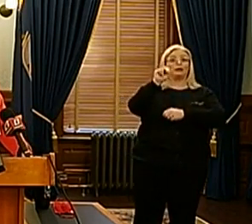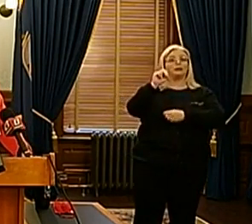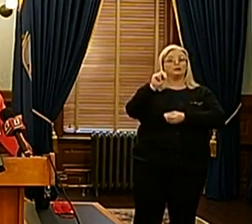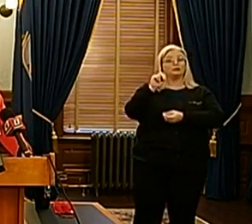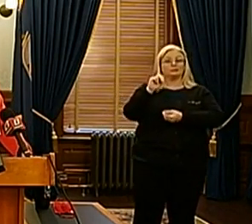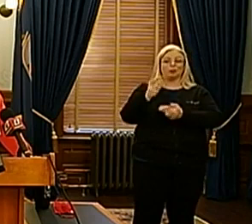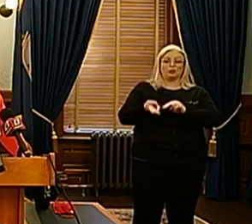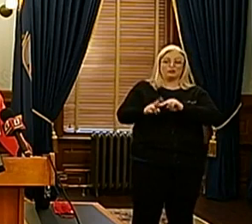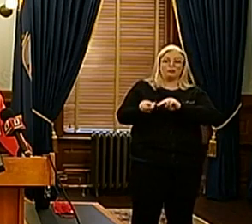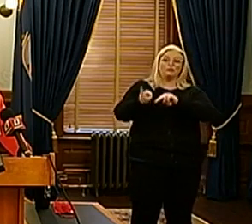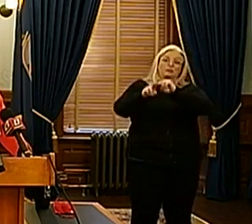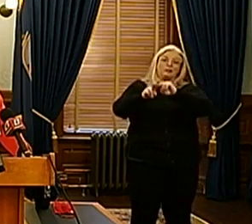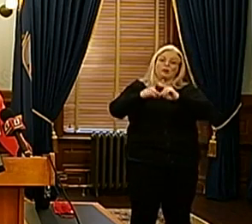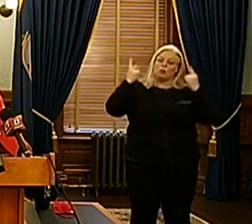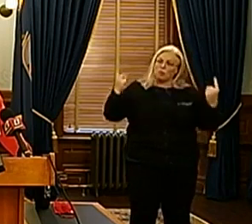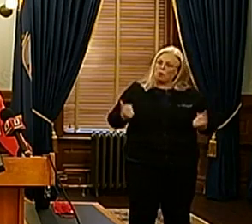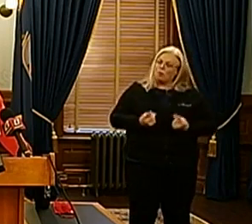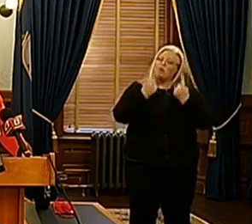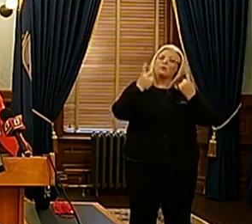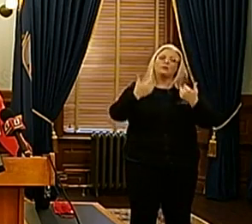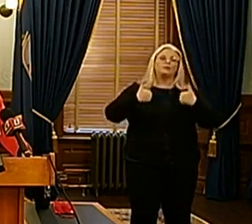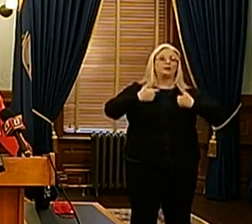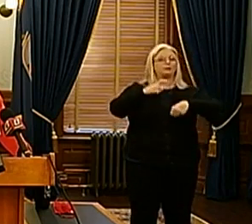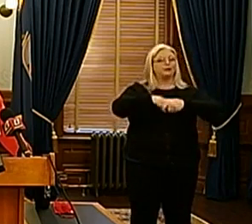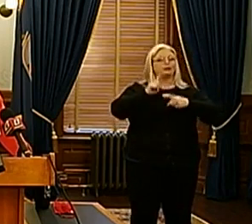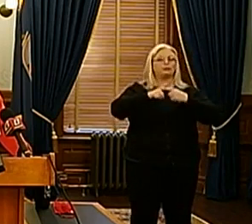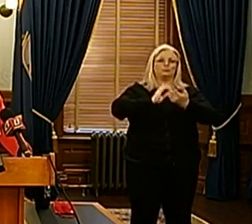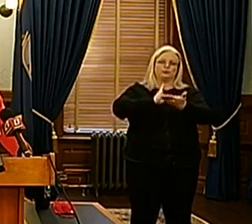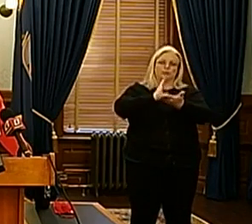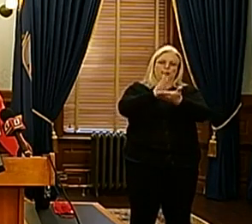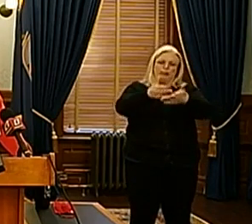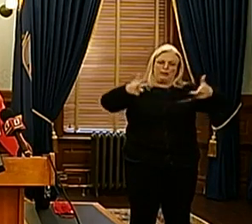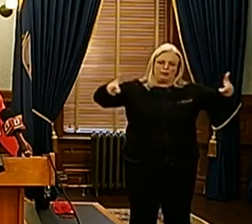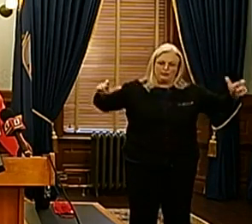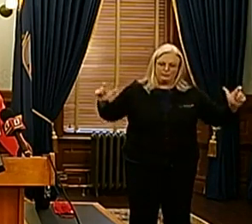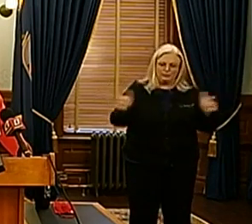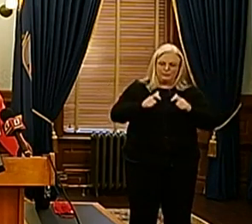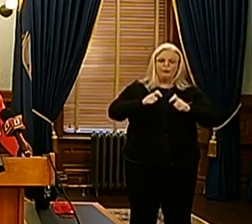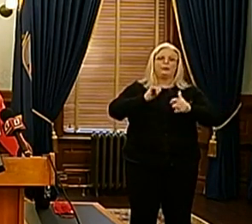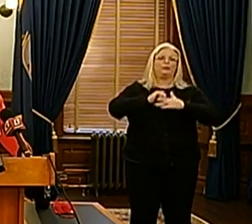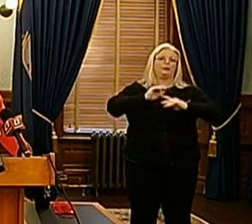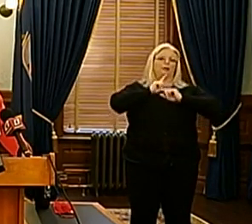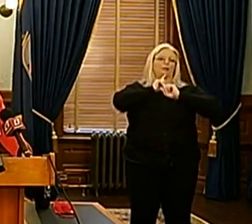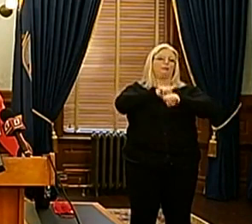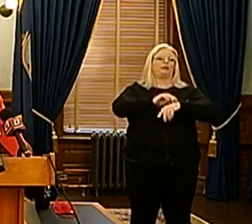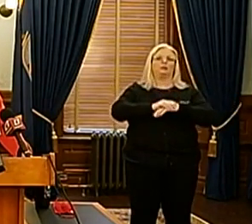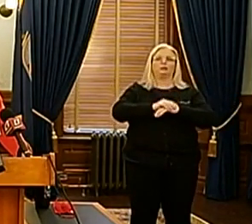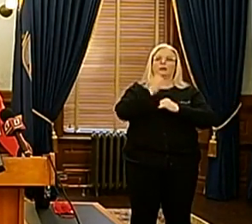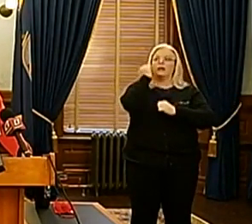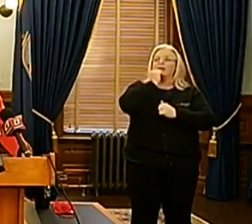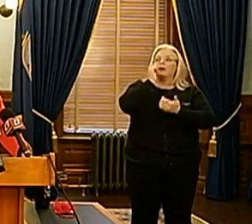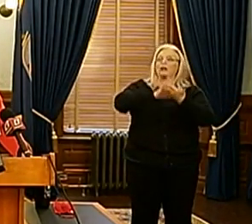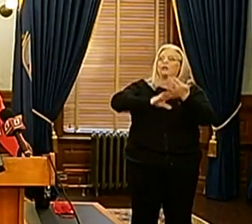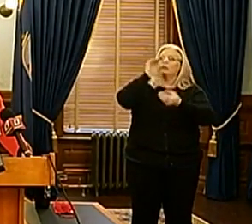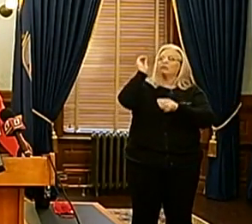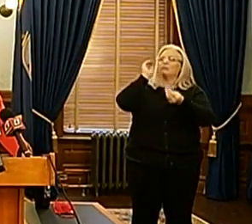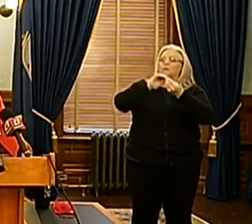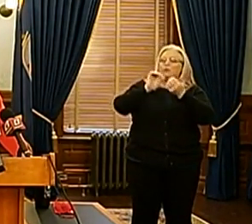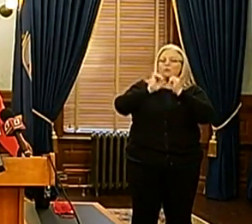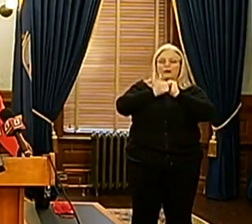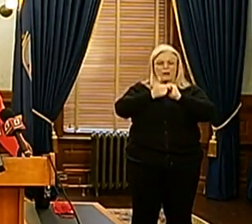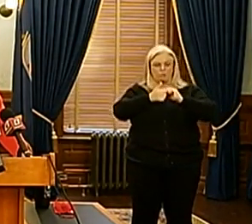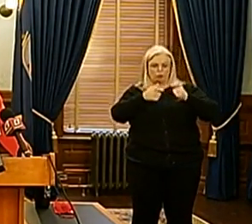as always, there is still time to turn around our virus response. We're learning more every day about the effectiveness